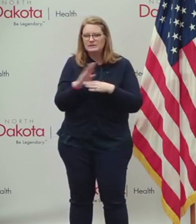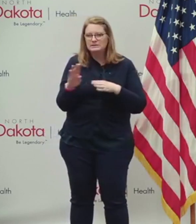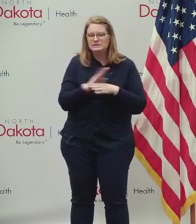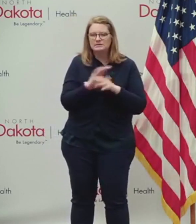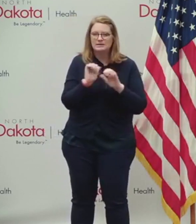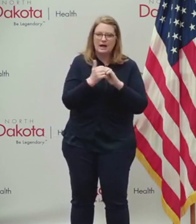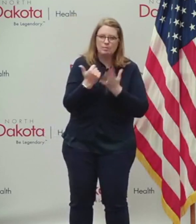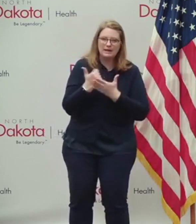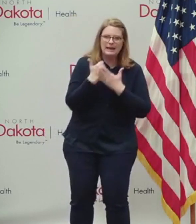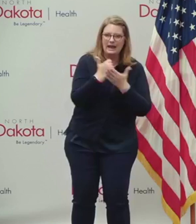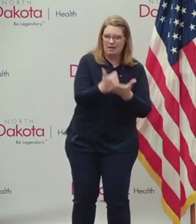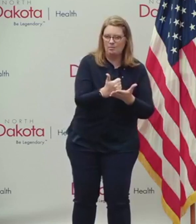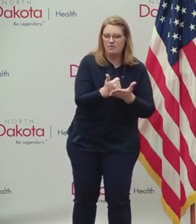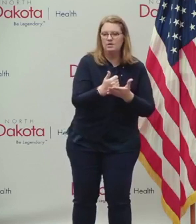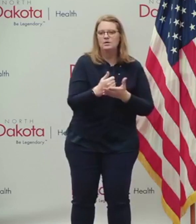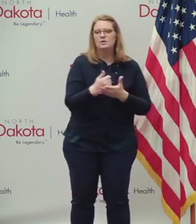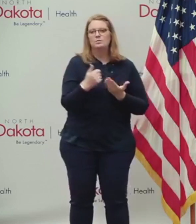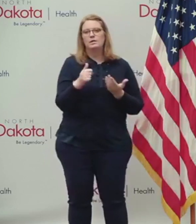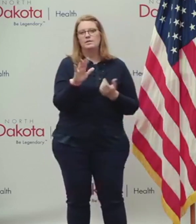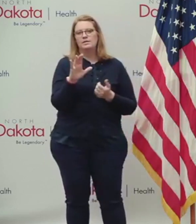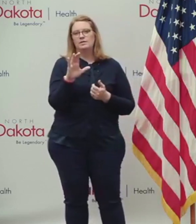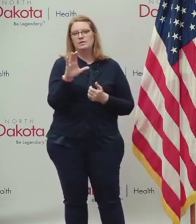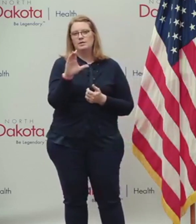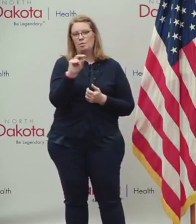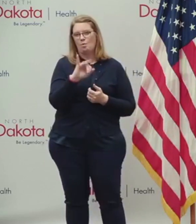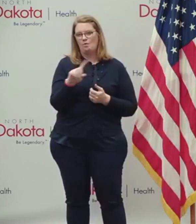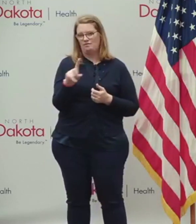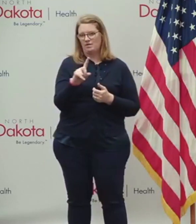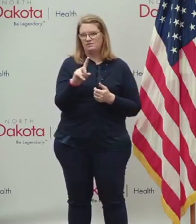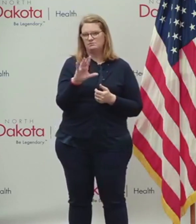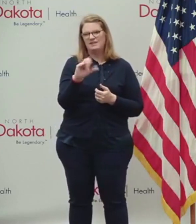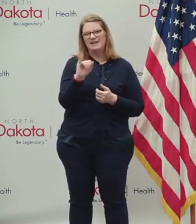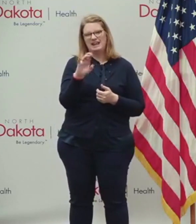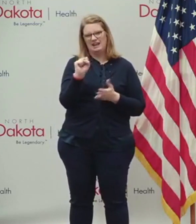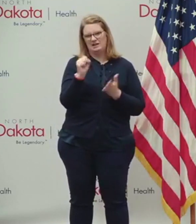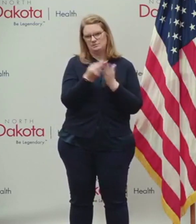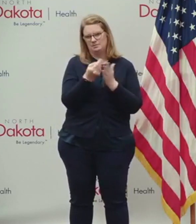healthcare through the coronavirus relief funds.